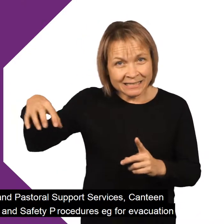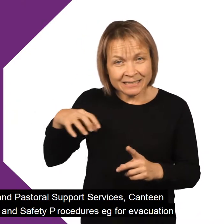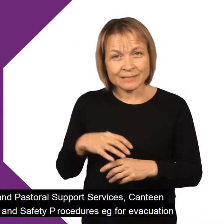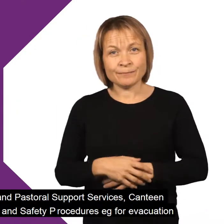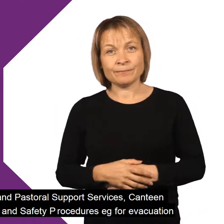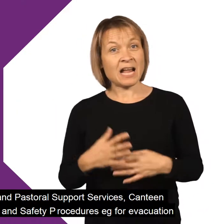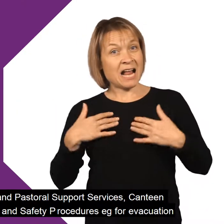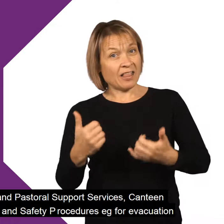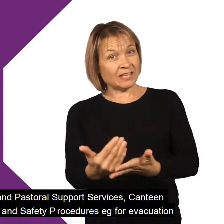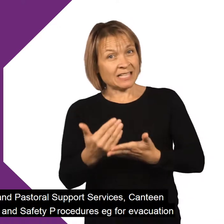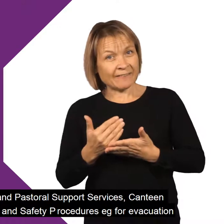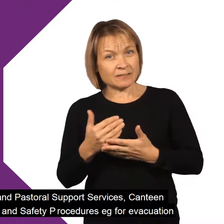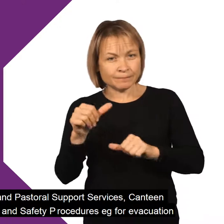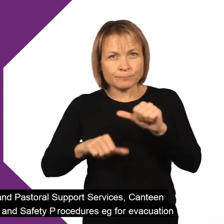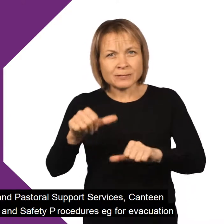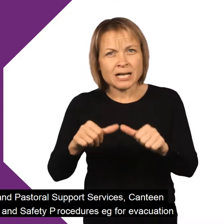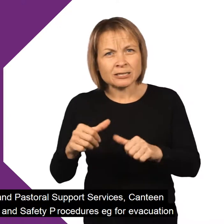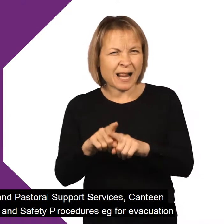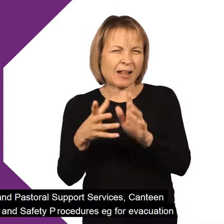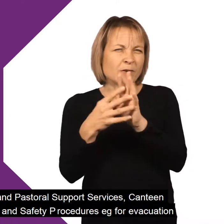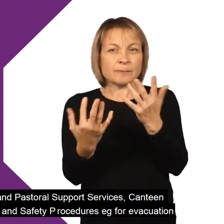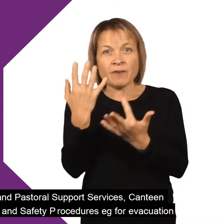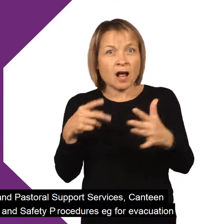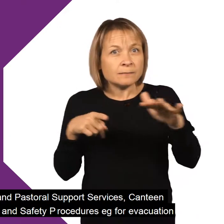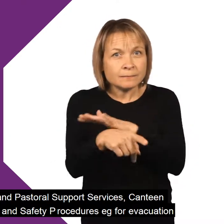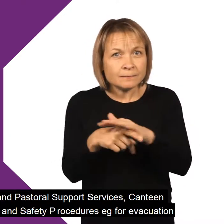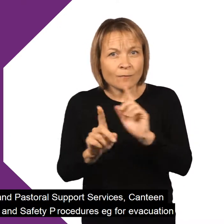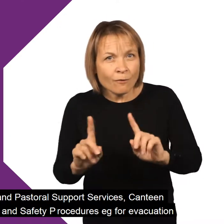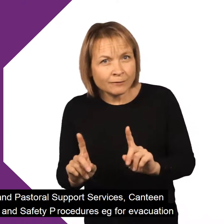Health and safety procedures For example for evacuation